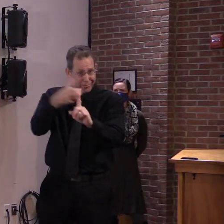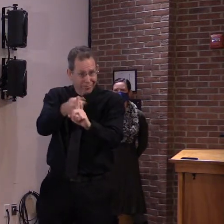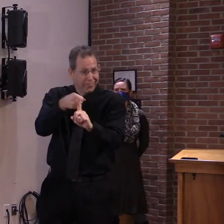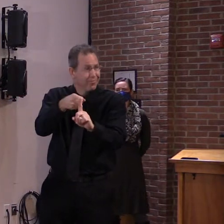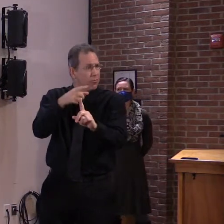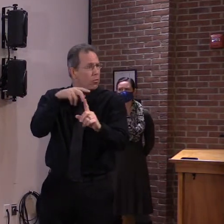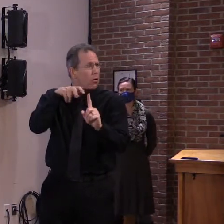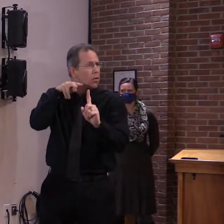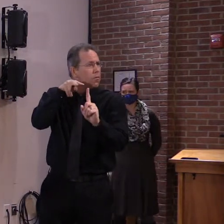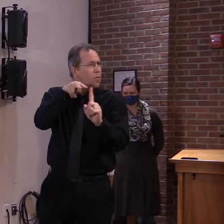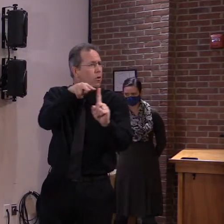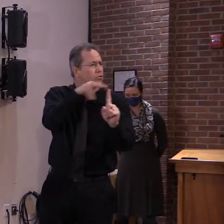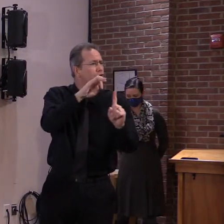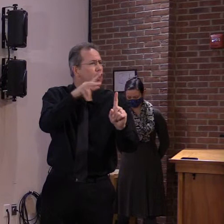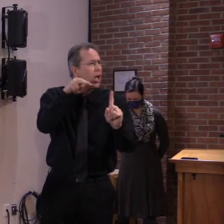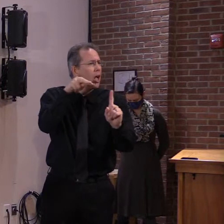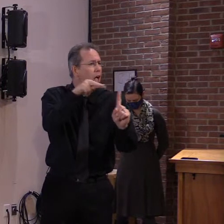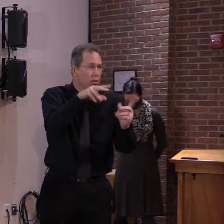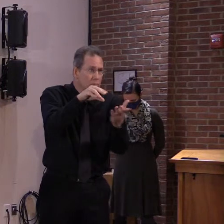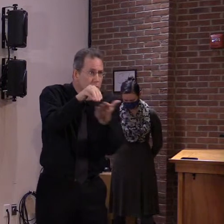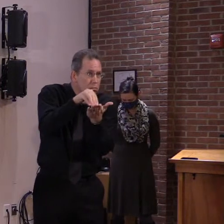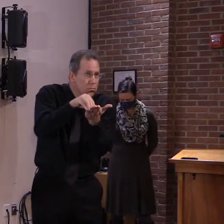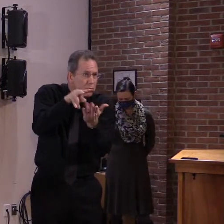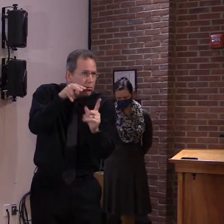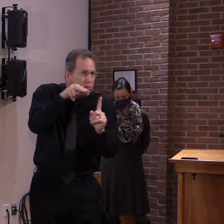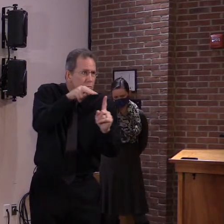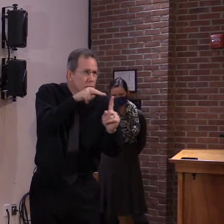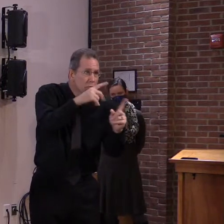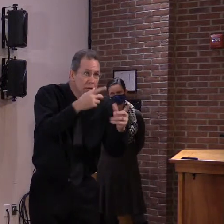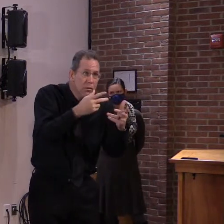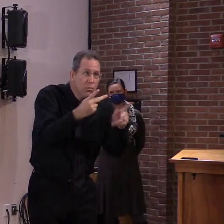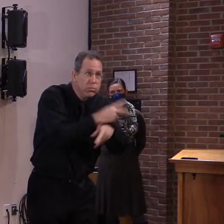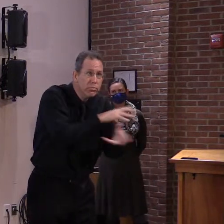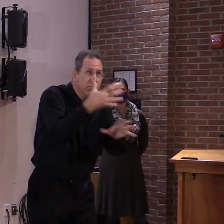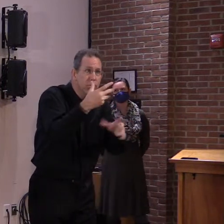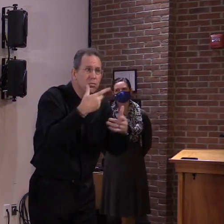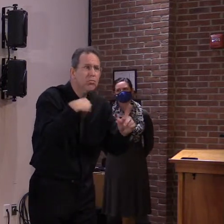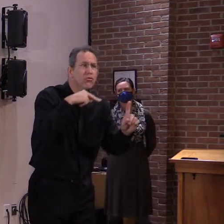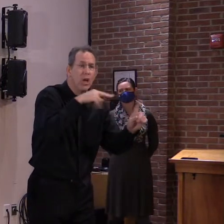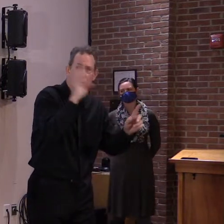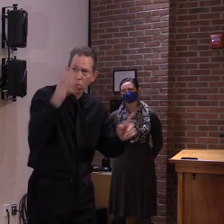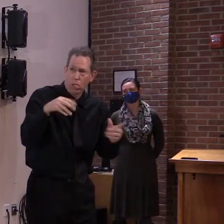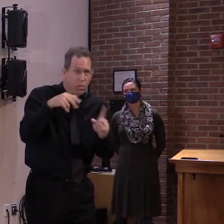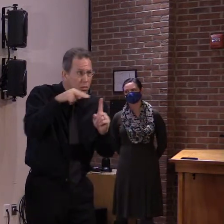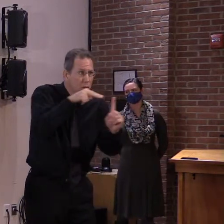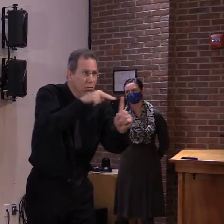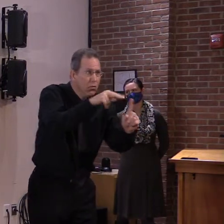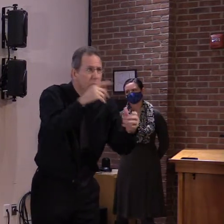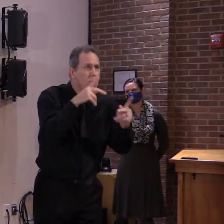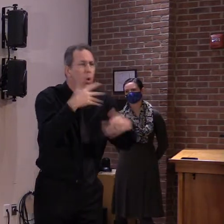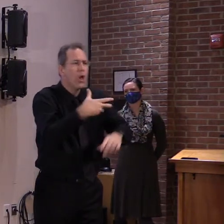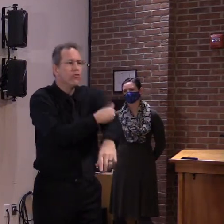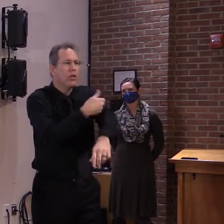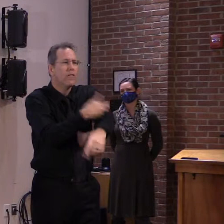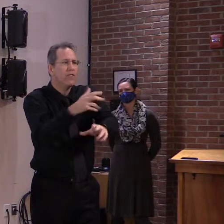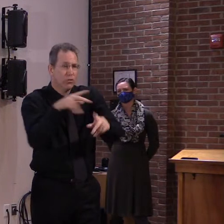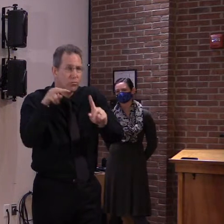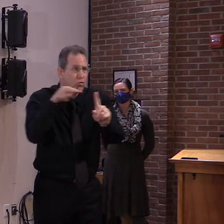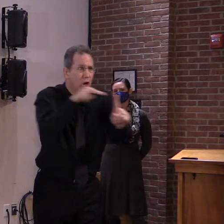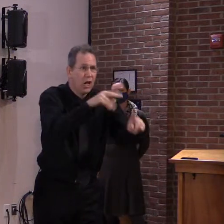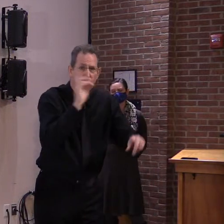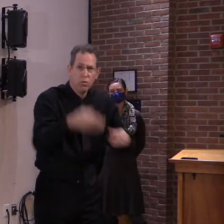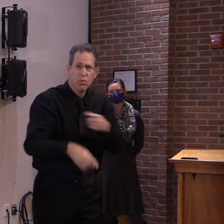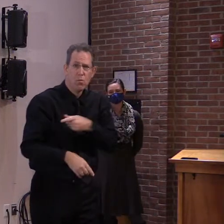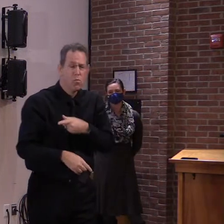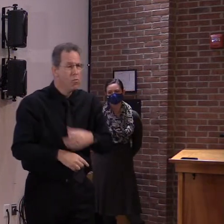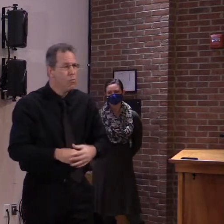study in effect? Well, we'd be definitely keeping track of these. The federal government is very interested in the data